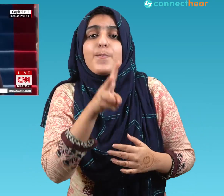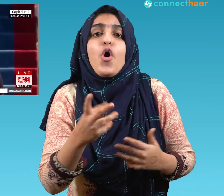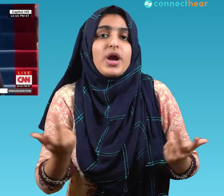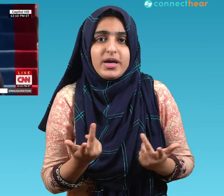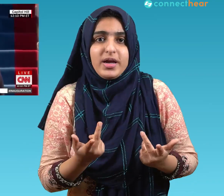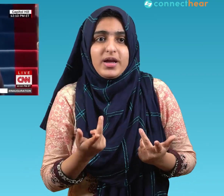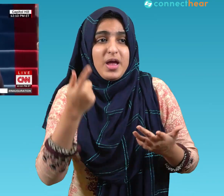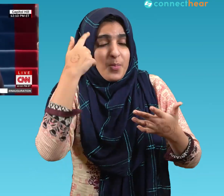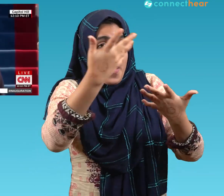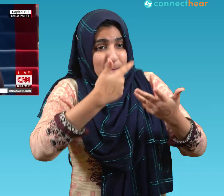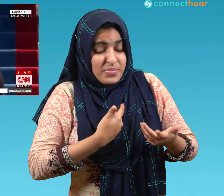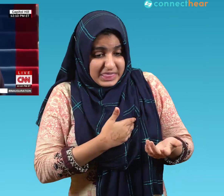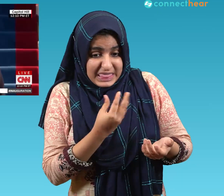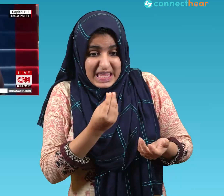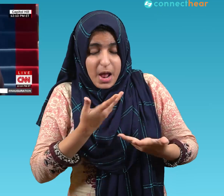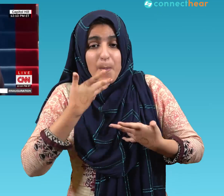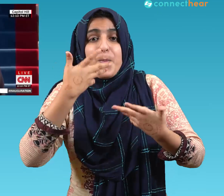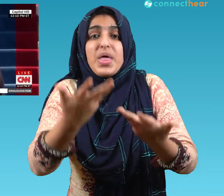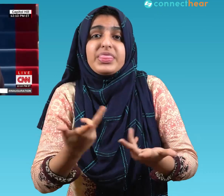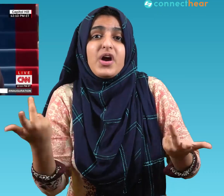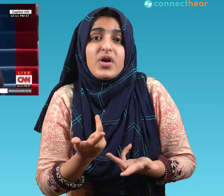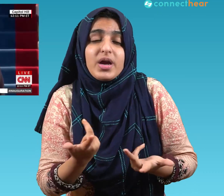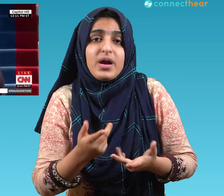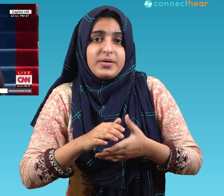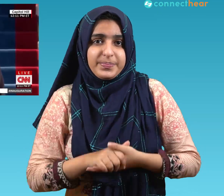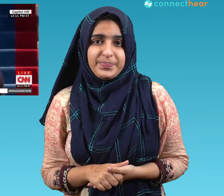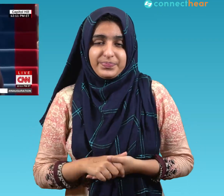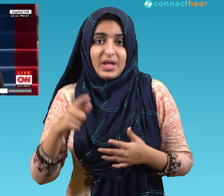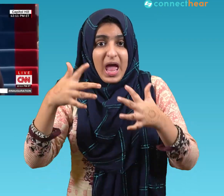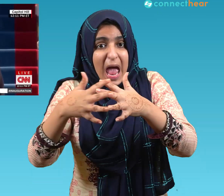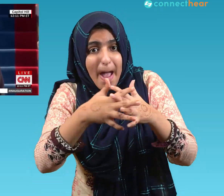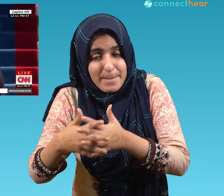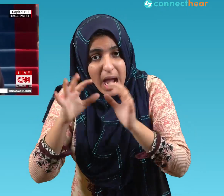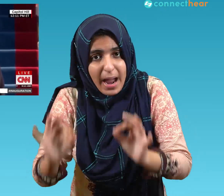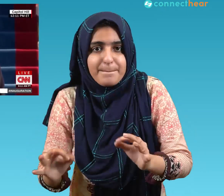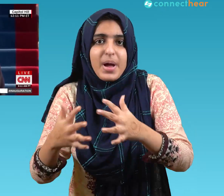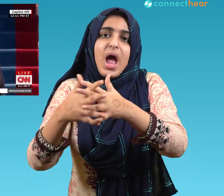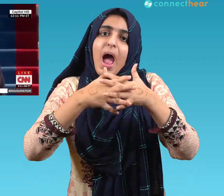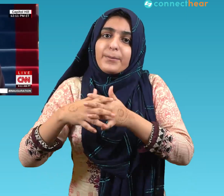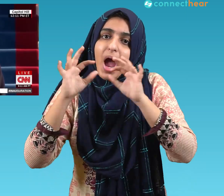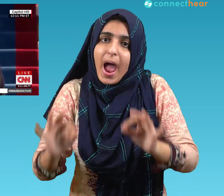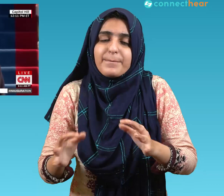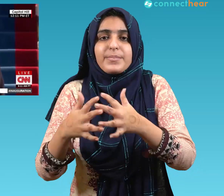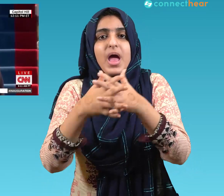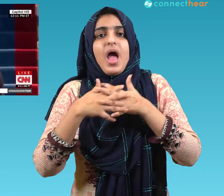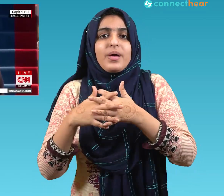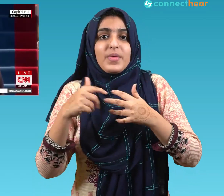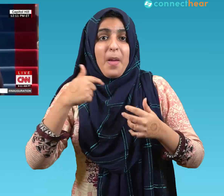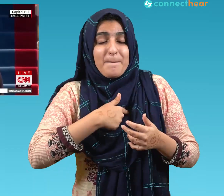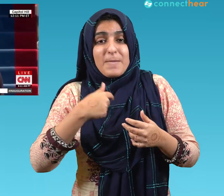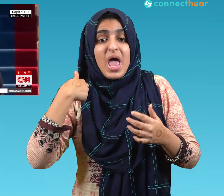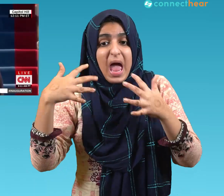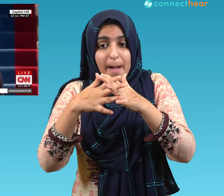Let me know in my heart when my days are through, America, America, I gave my